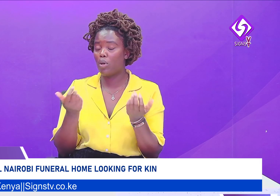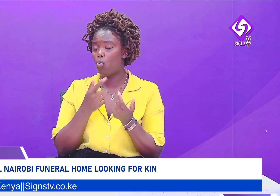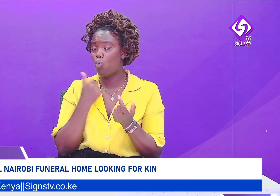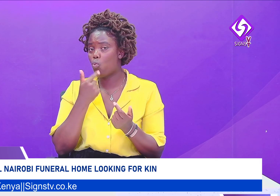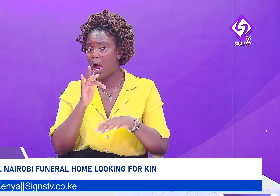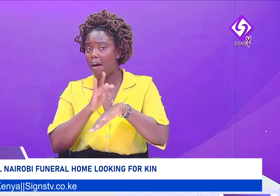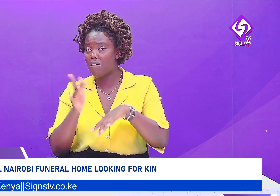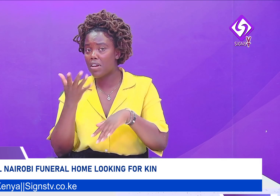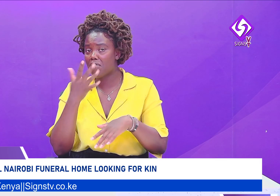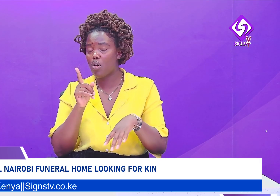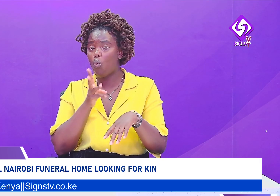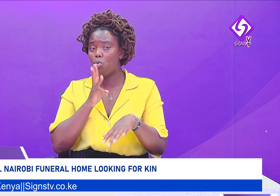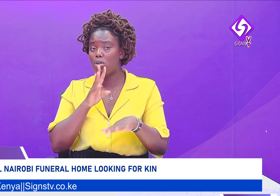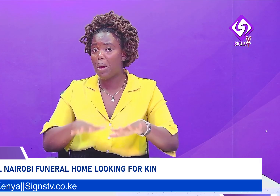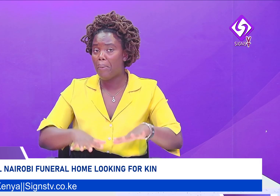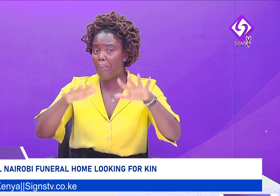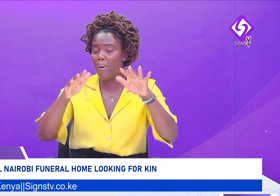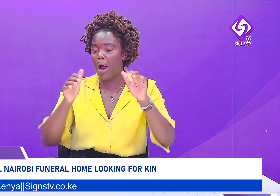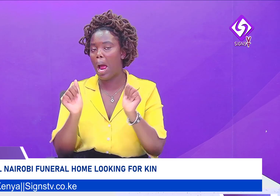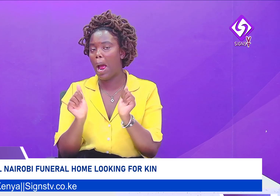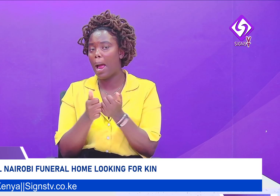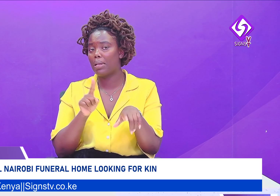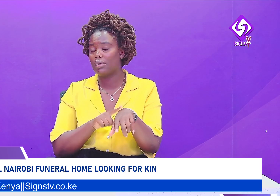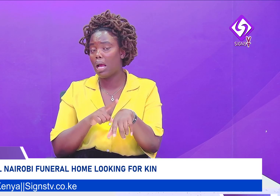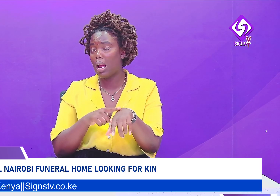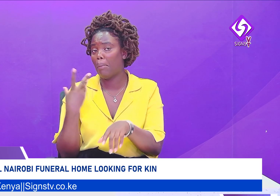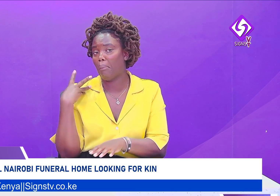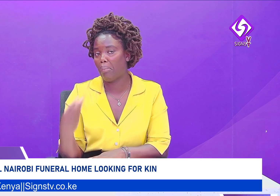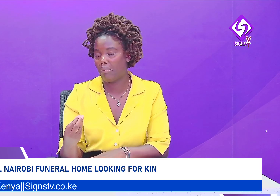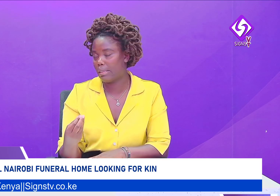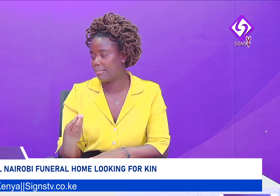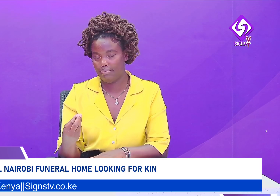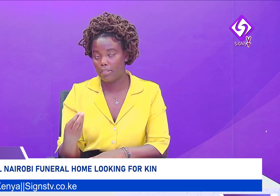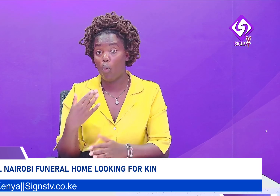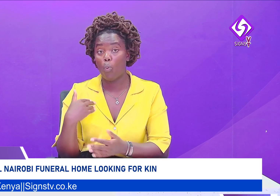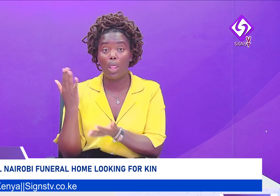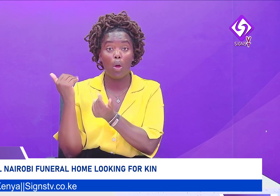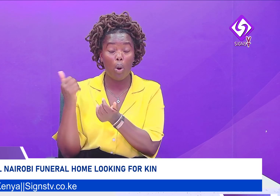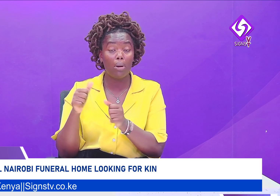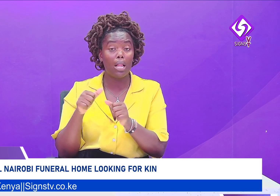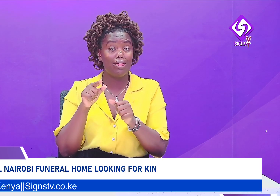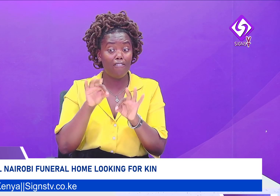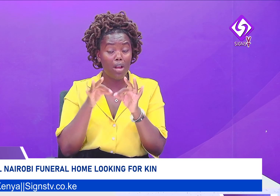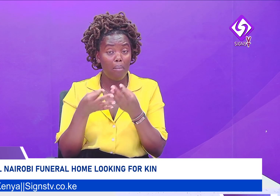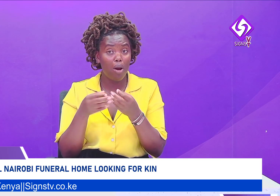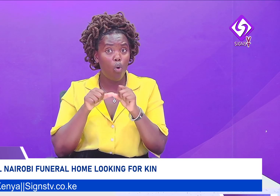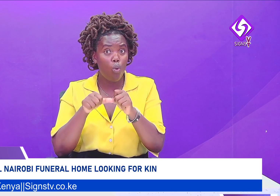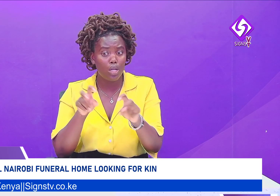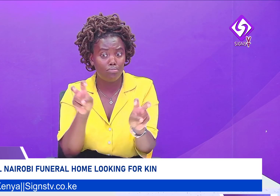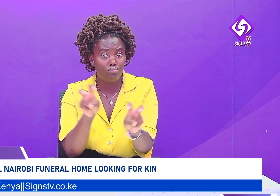Condolences to all the families that have been affected by the floods, and we hope that the